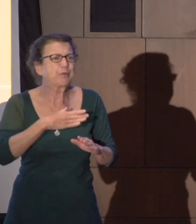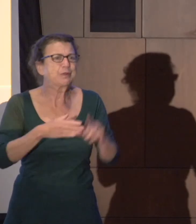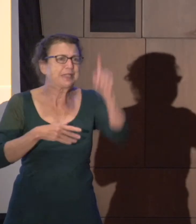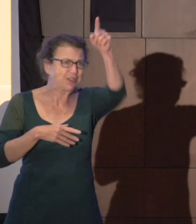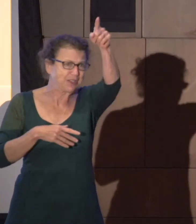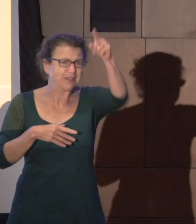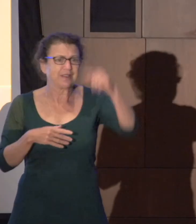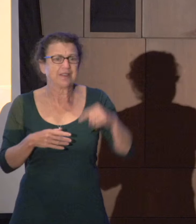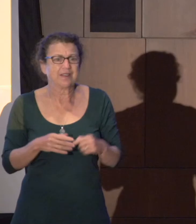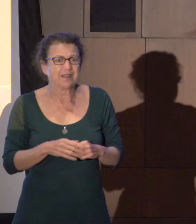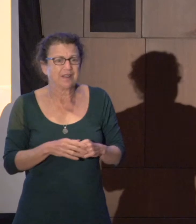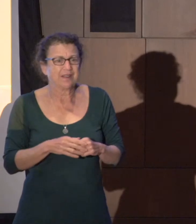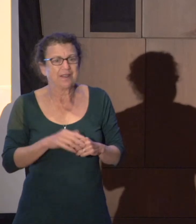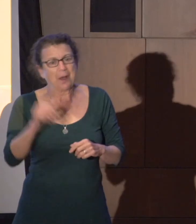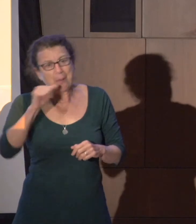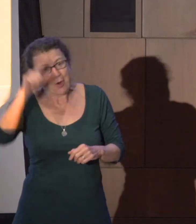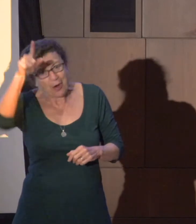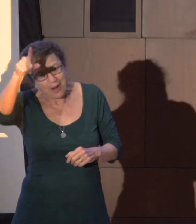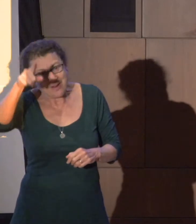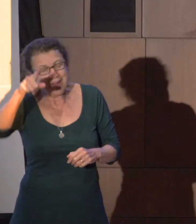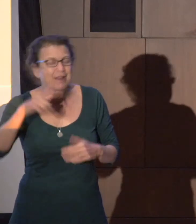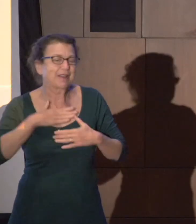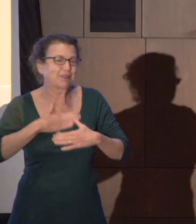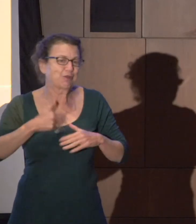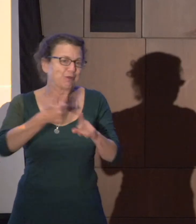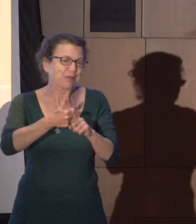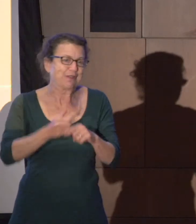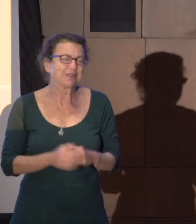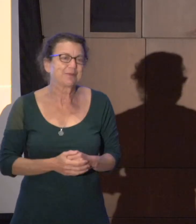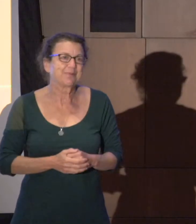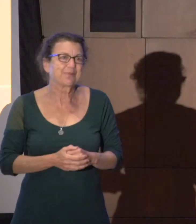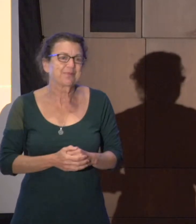musician outside, a bar outside. You can enjoy yourselves.